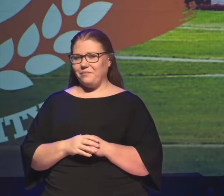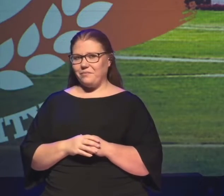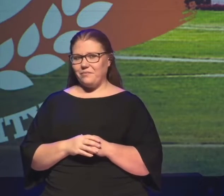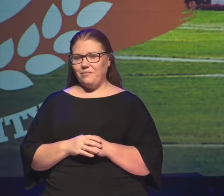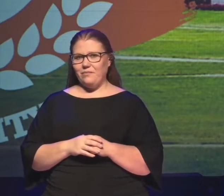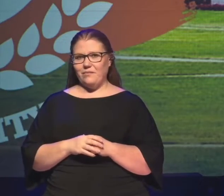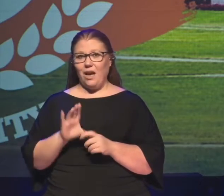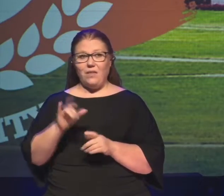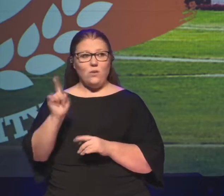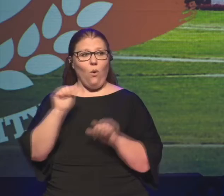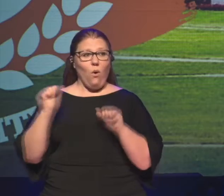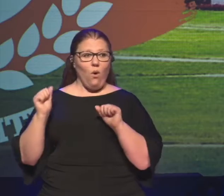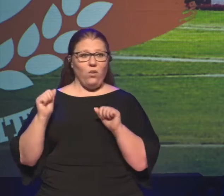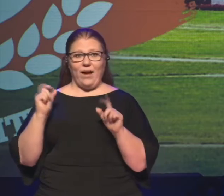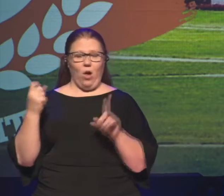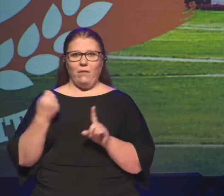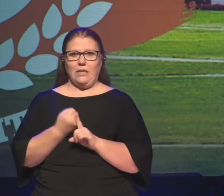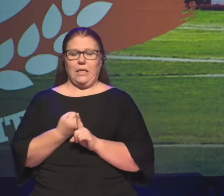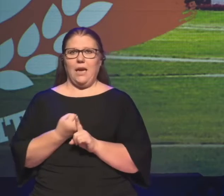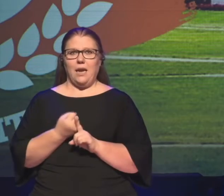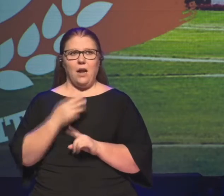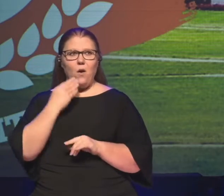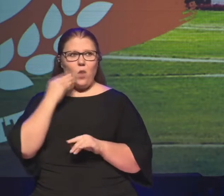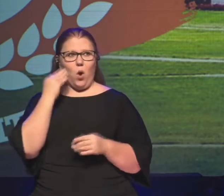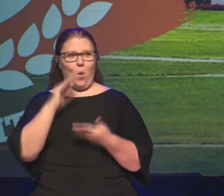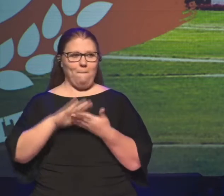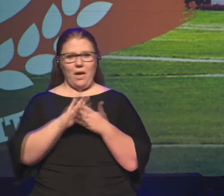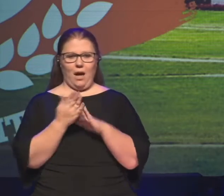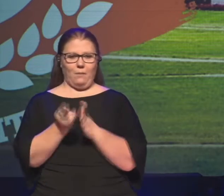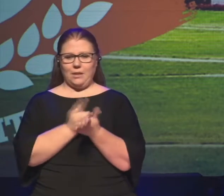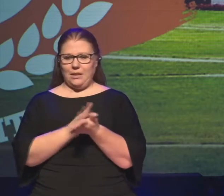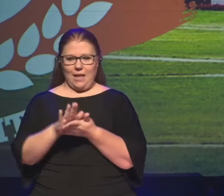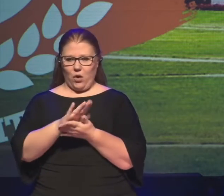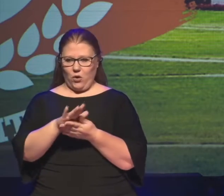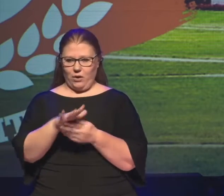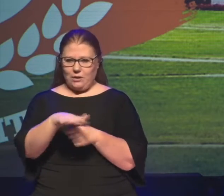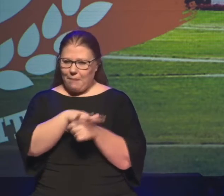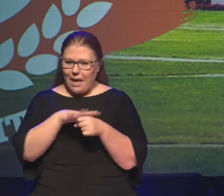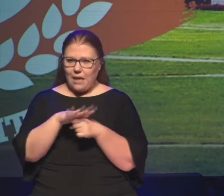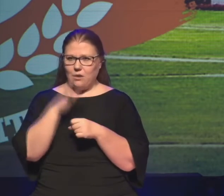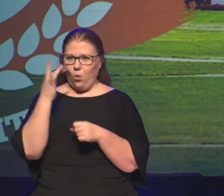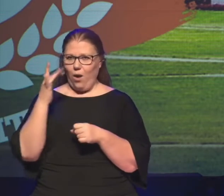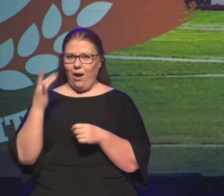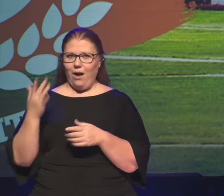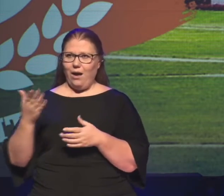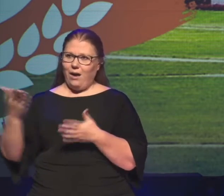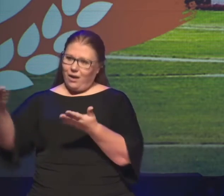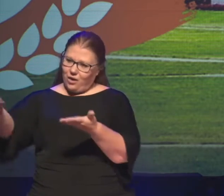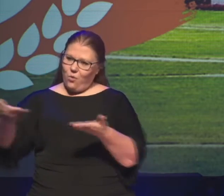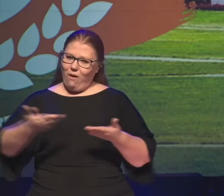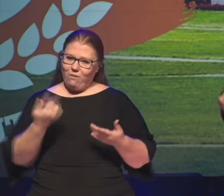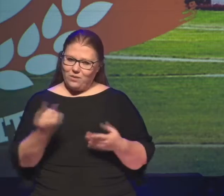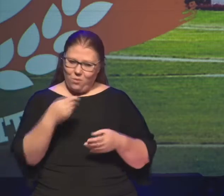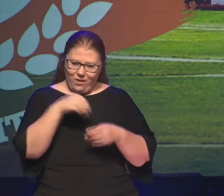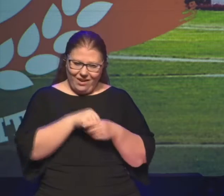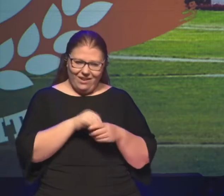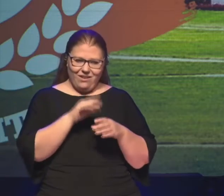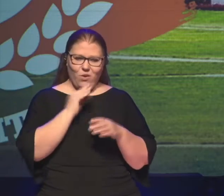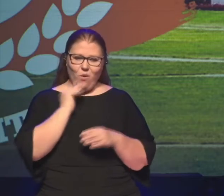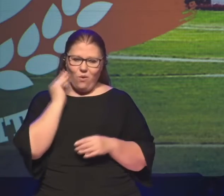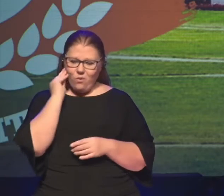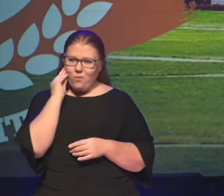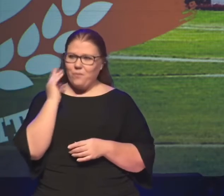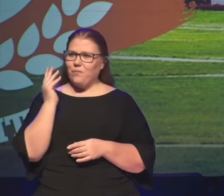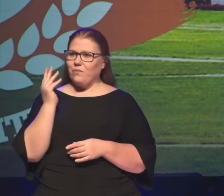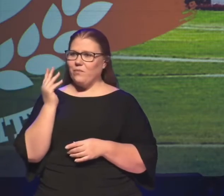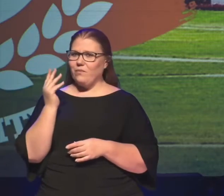happens. That's where all of a sudden your home becomes a sacred space because you brought this gift of hospitality and you opened it. And where